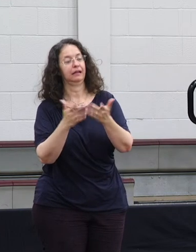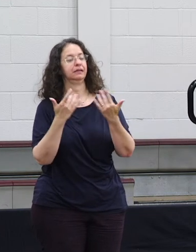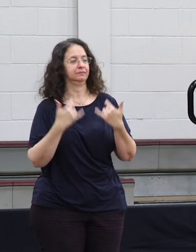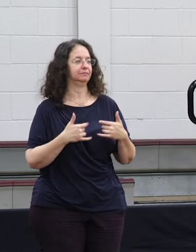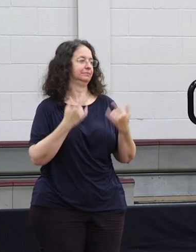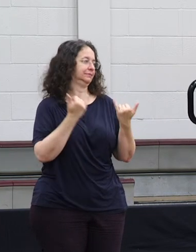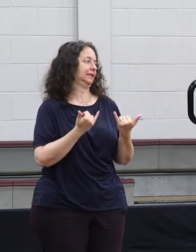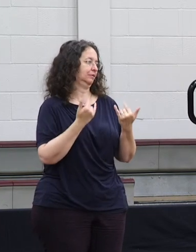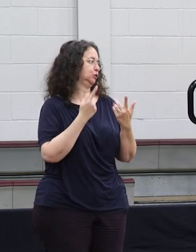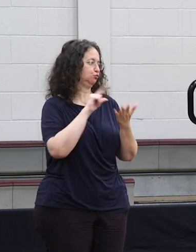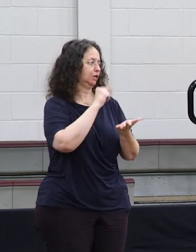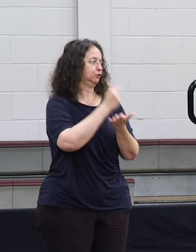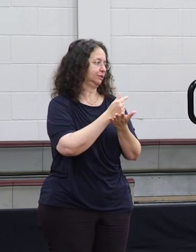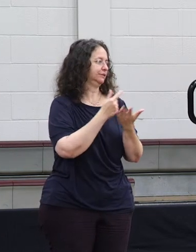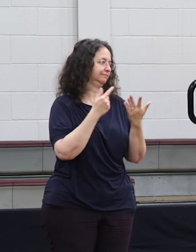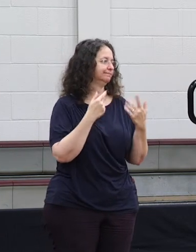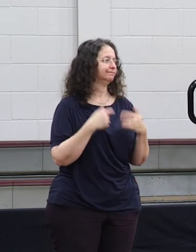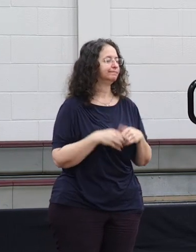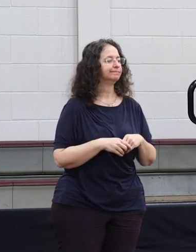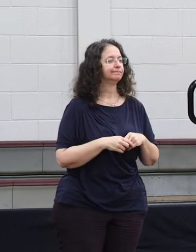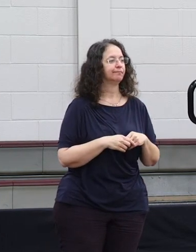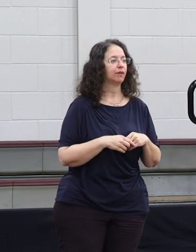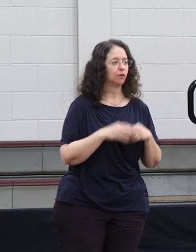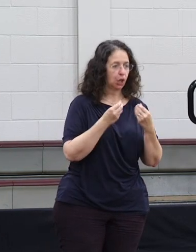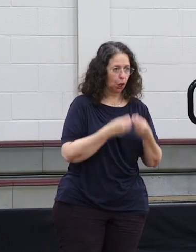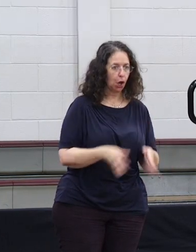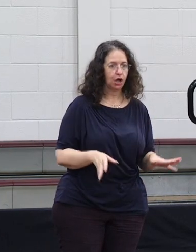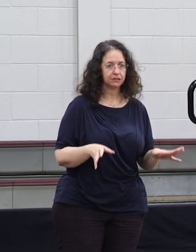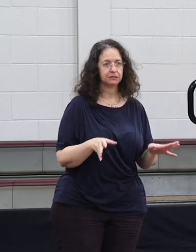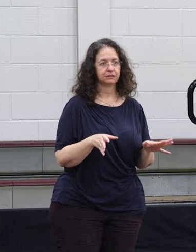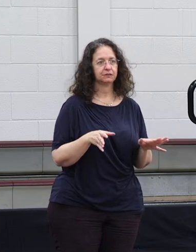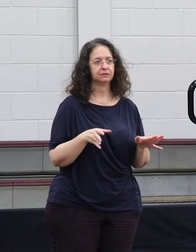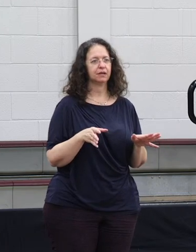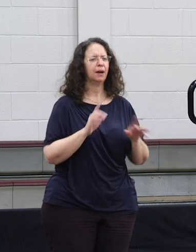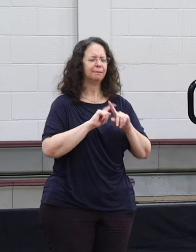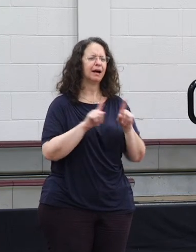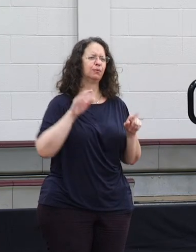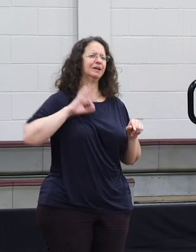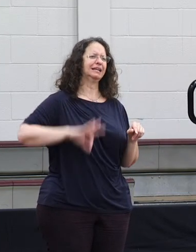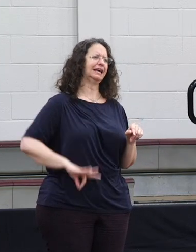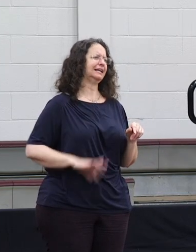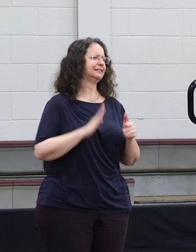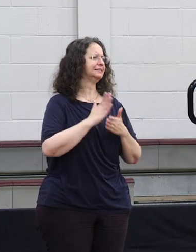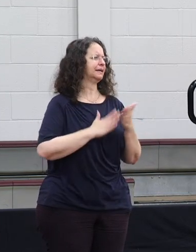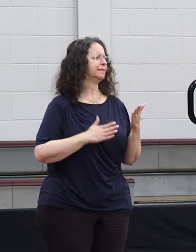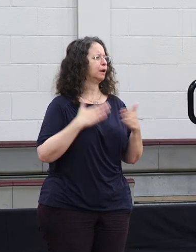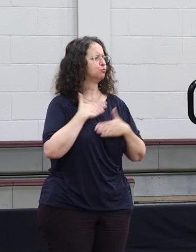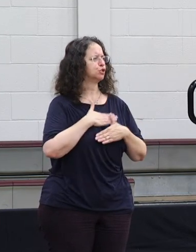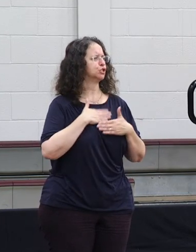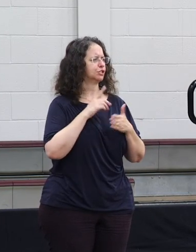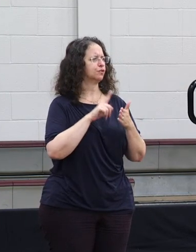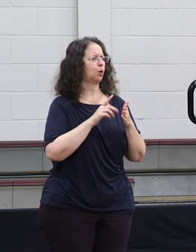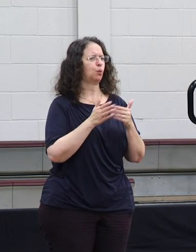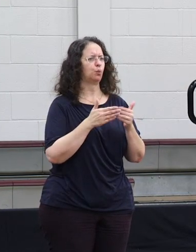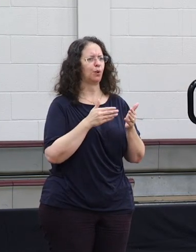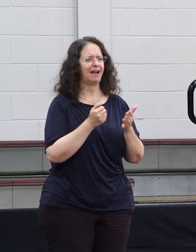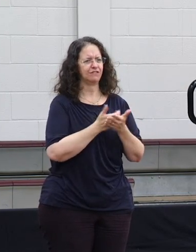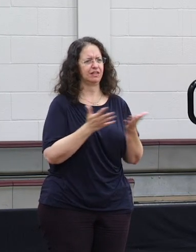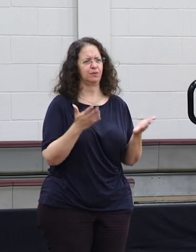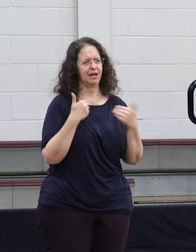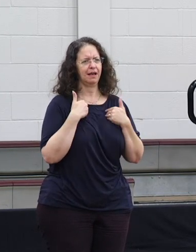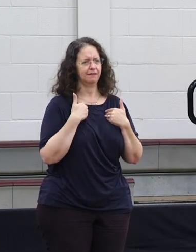graduating. After all the loss we've experienced, we've gained something invaluable, a true appreciation for what we have in the present